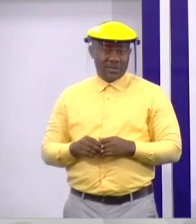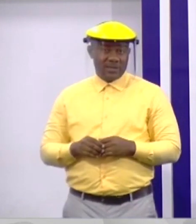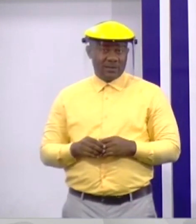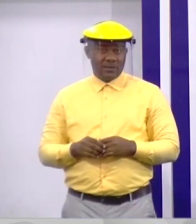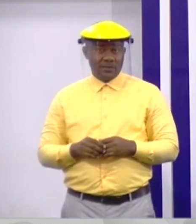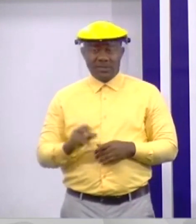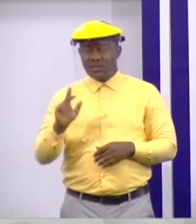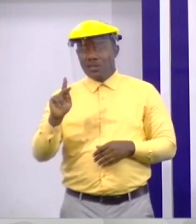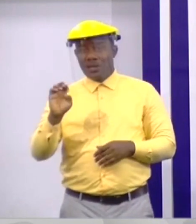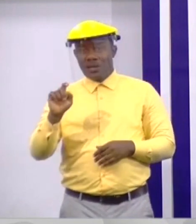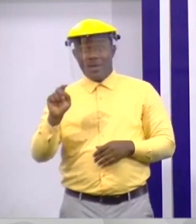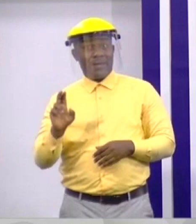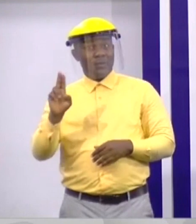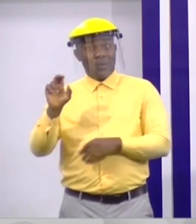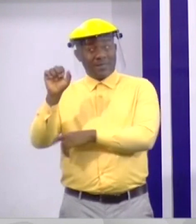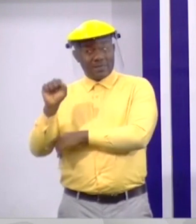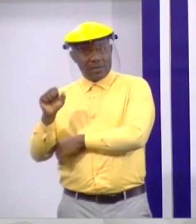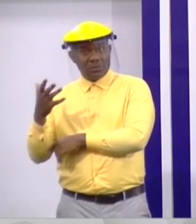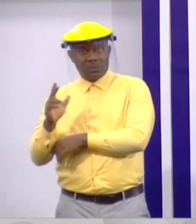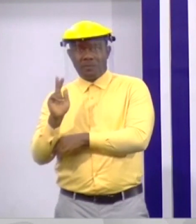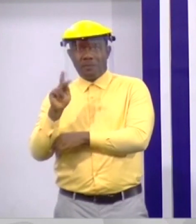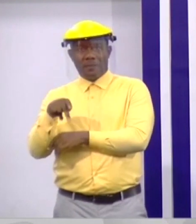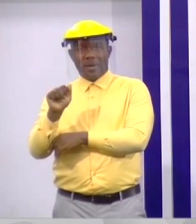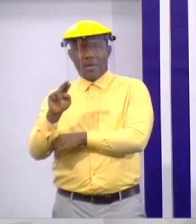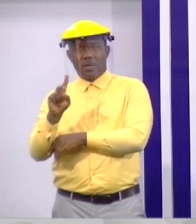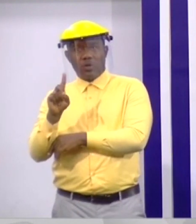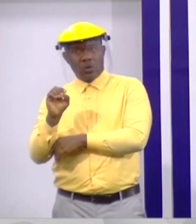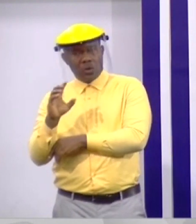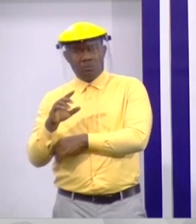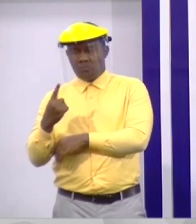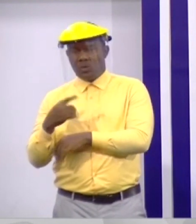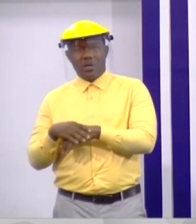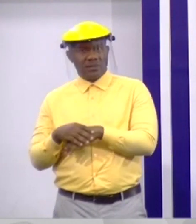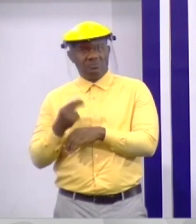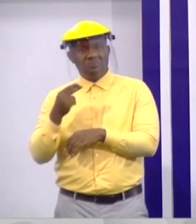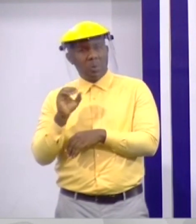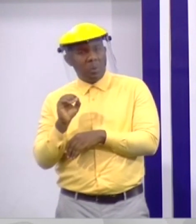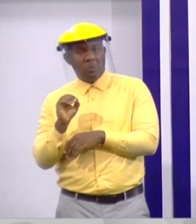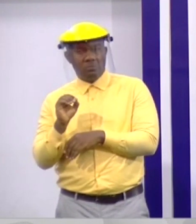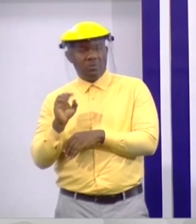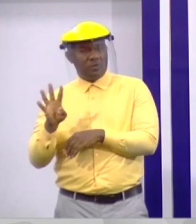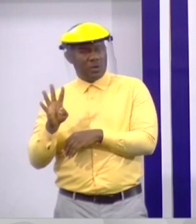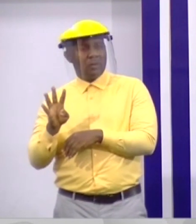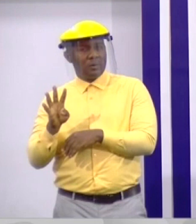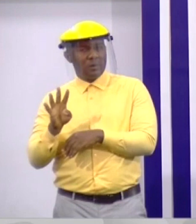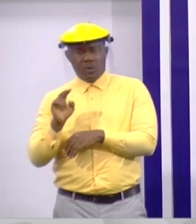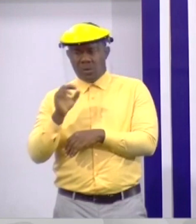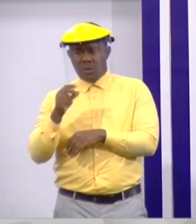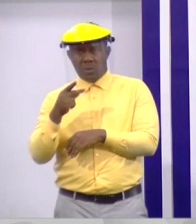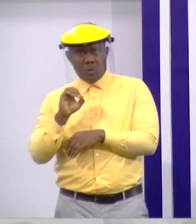South with 21 cases, Kpando has 1, Hohoi 7, and Ho has 4